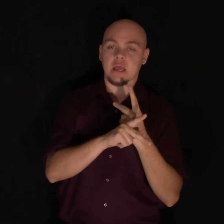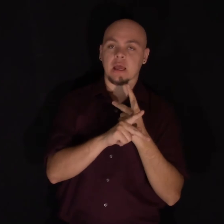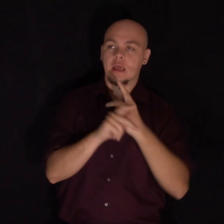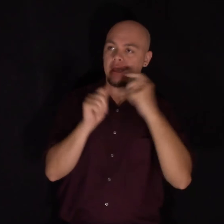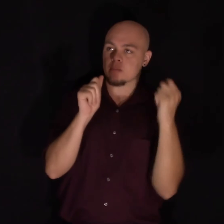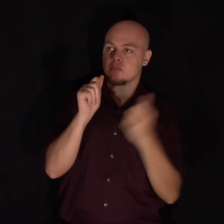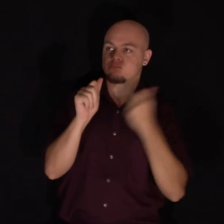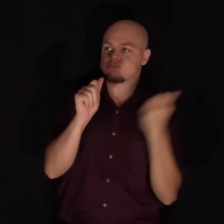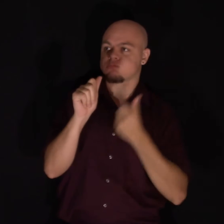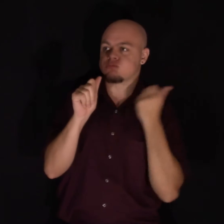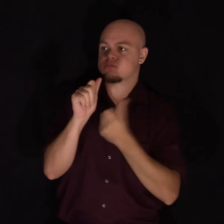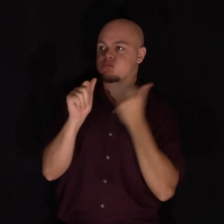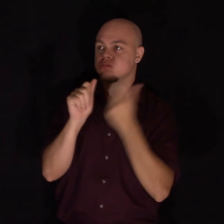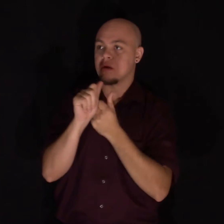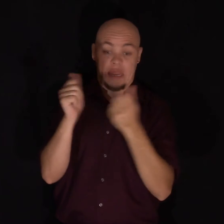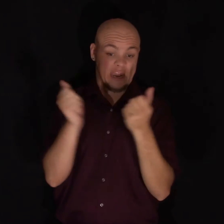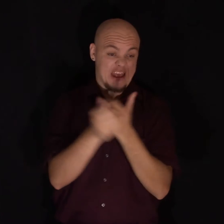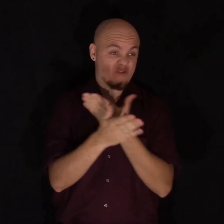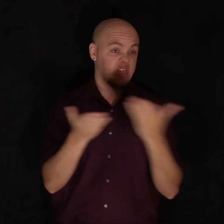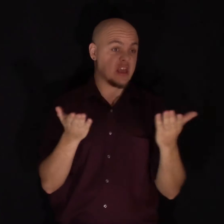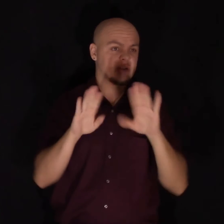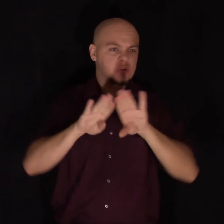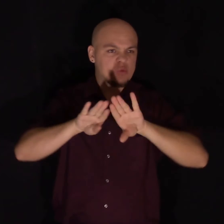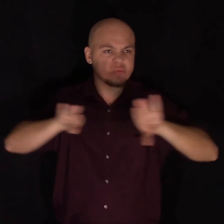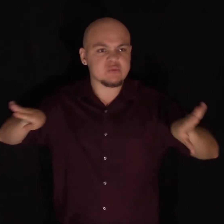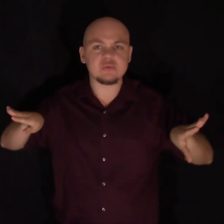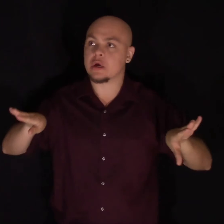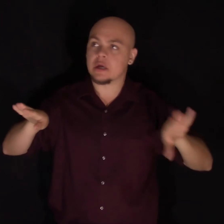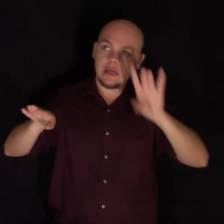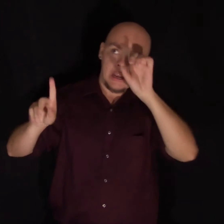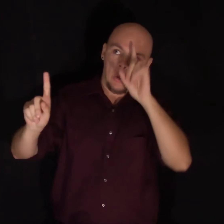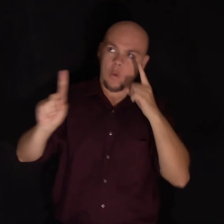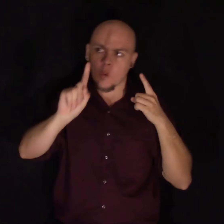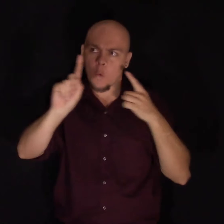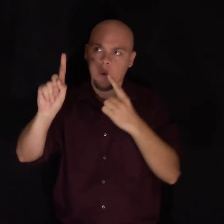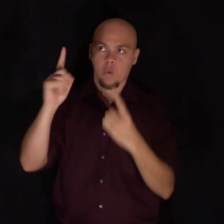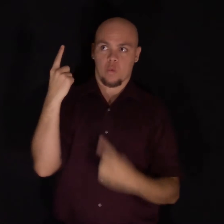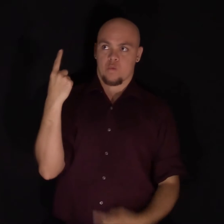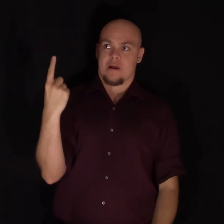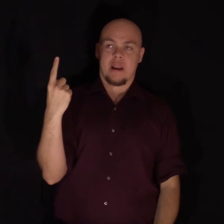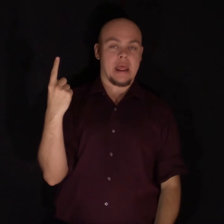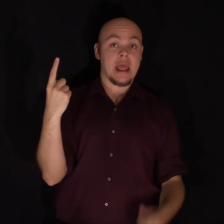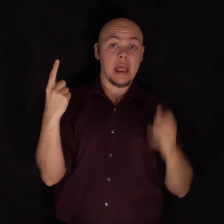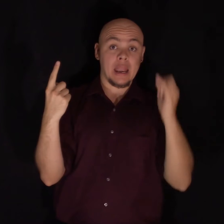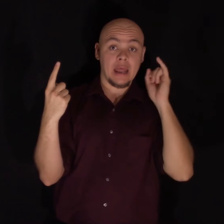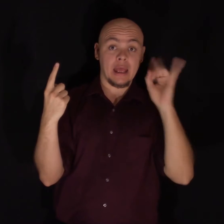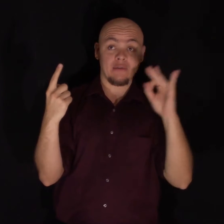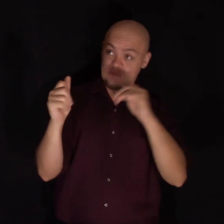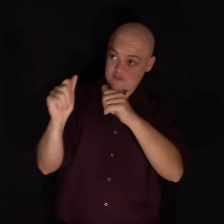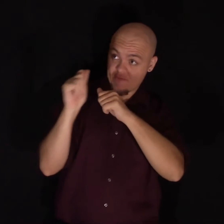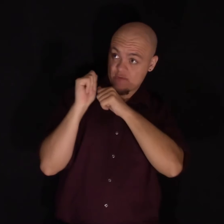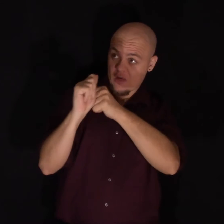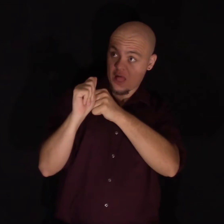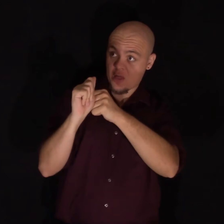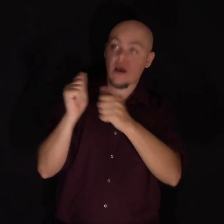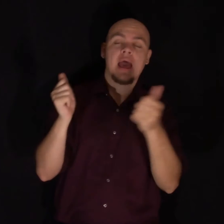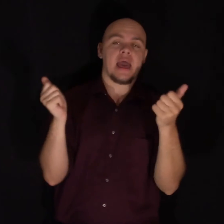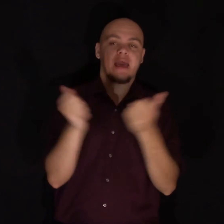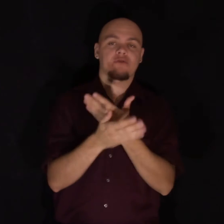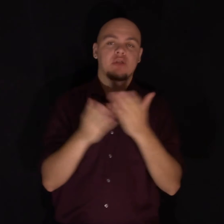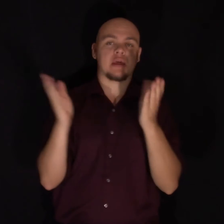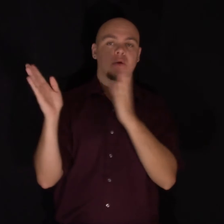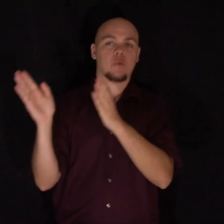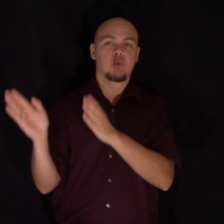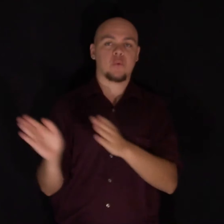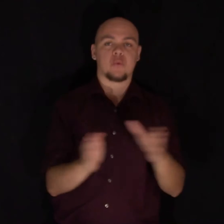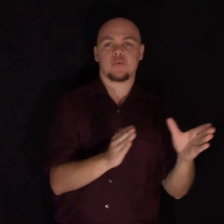it to the exclusion of all else. And if you do that, everything will fall into place. And if you don't, you've